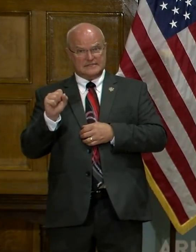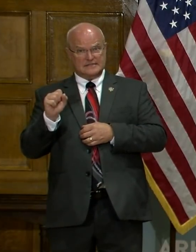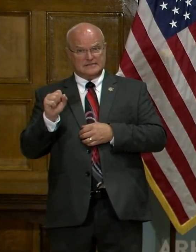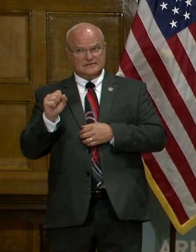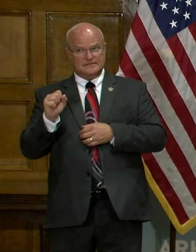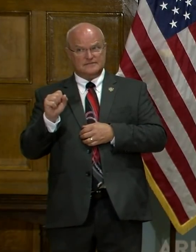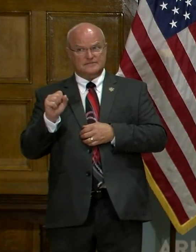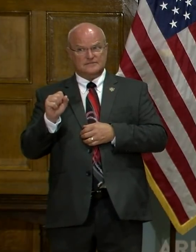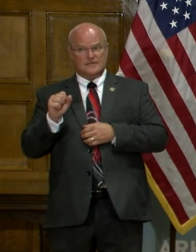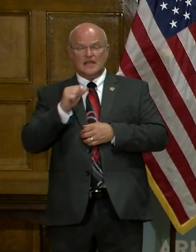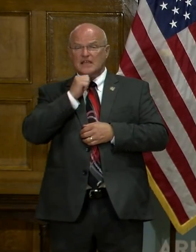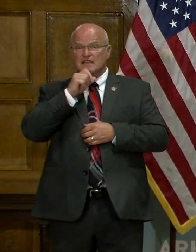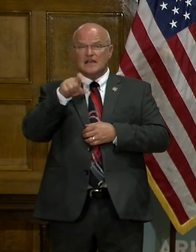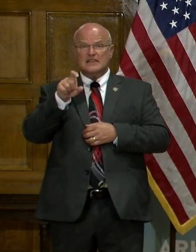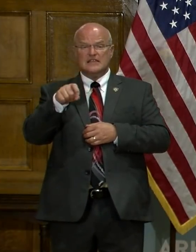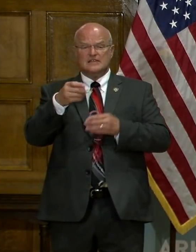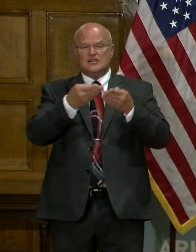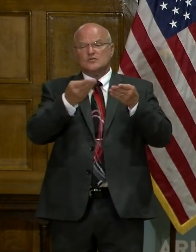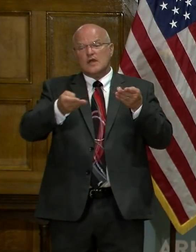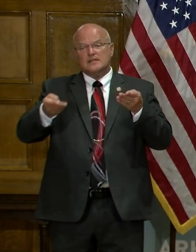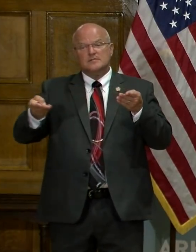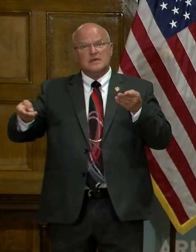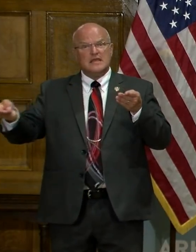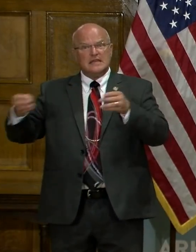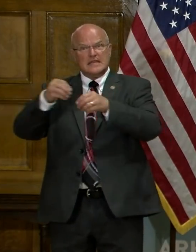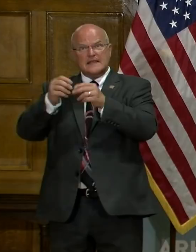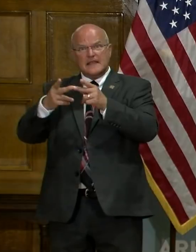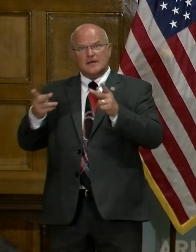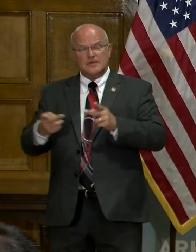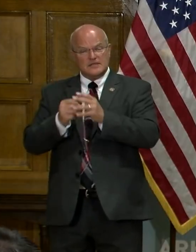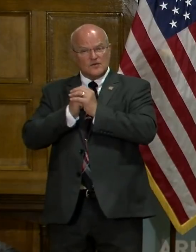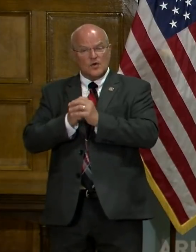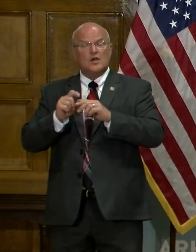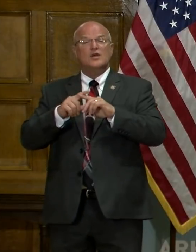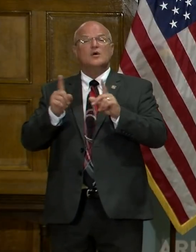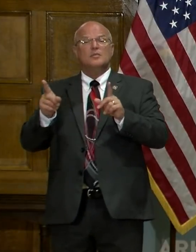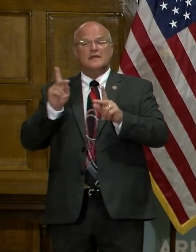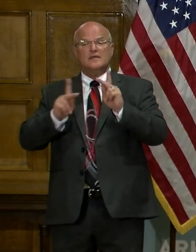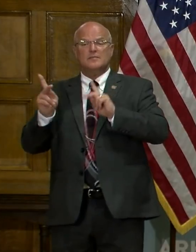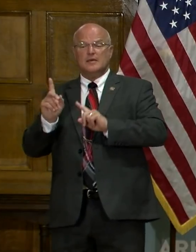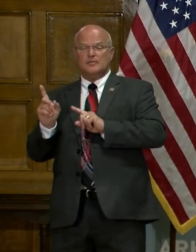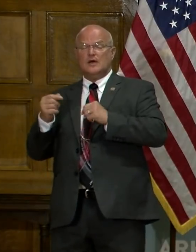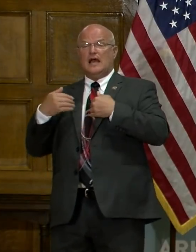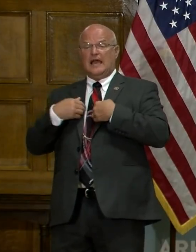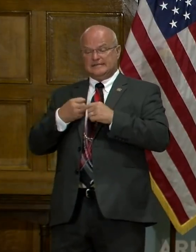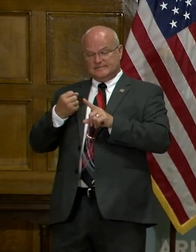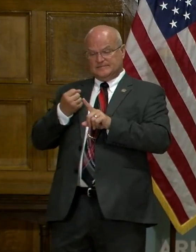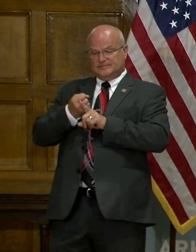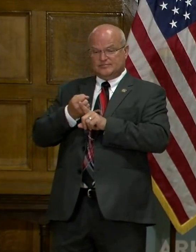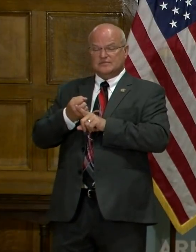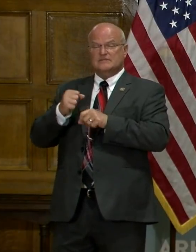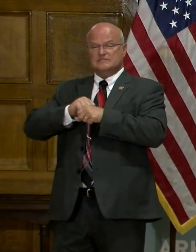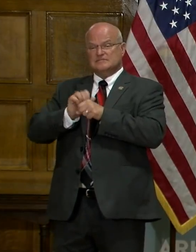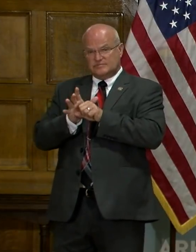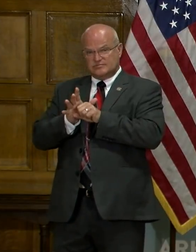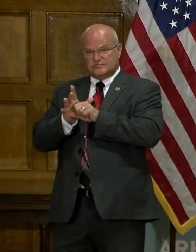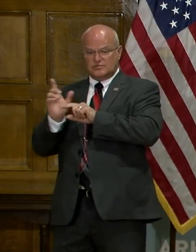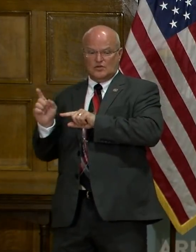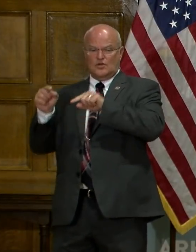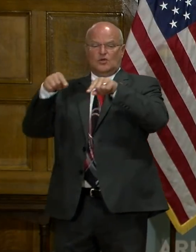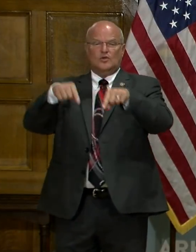not necessarily transmitted in that place of worship, but people who were in attendance who